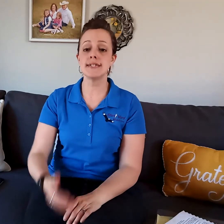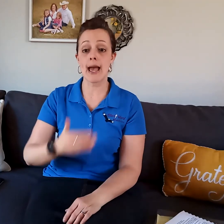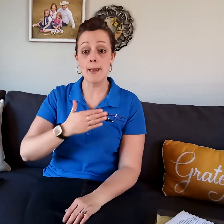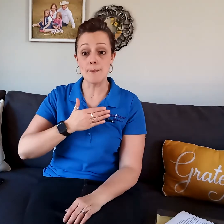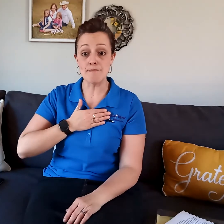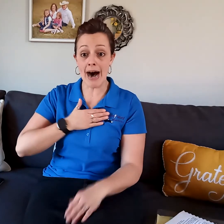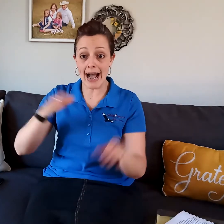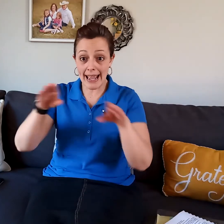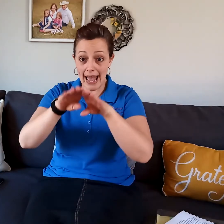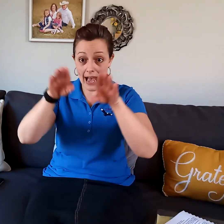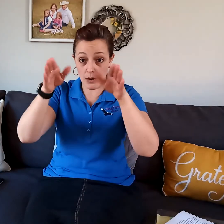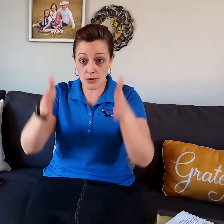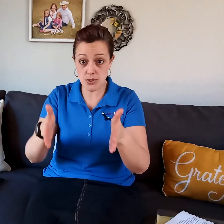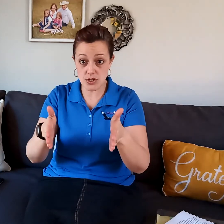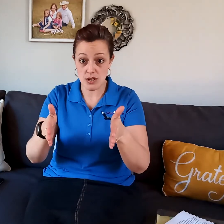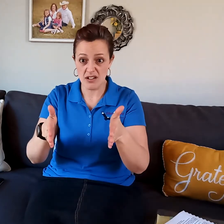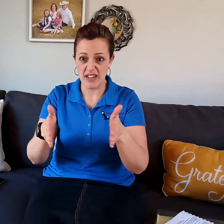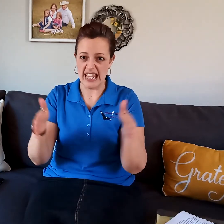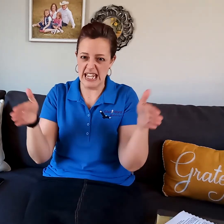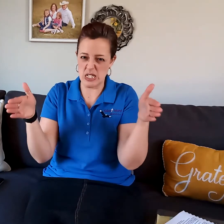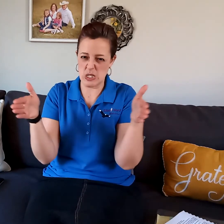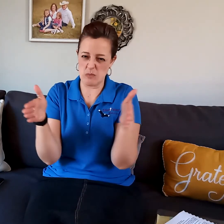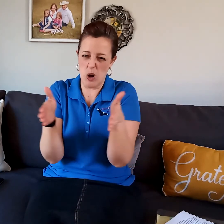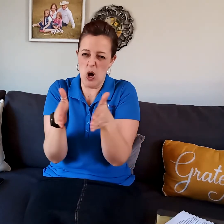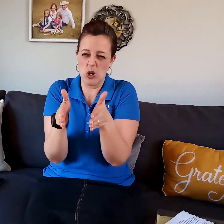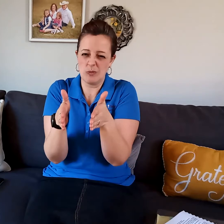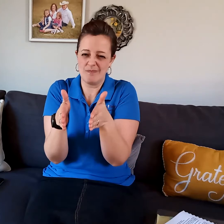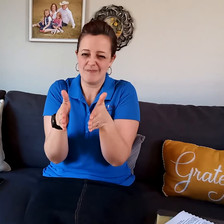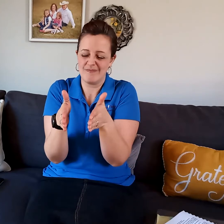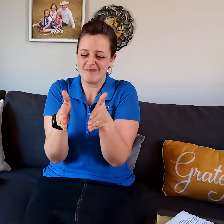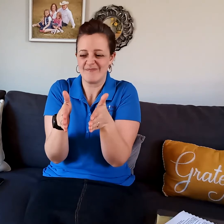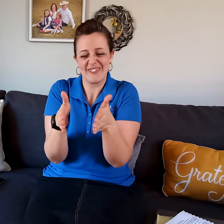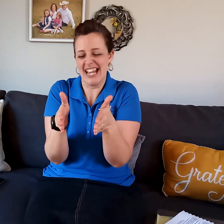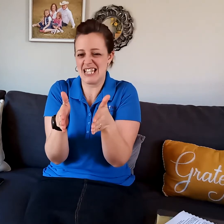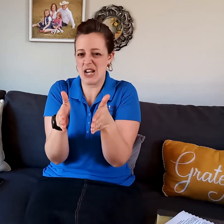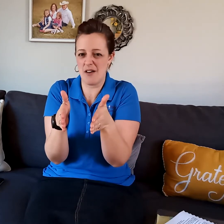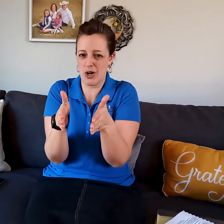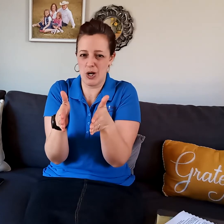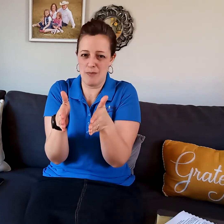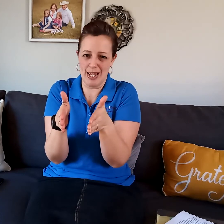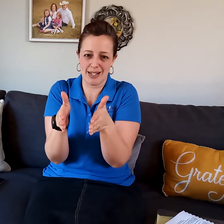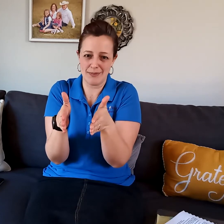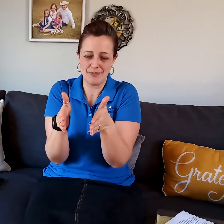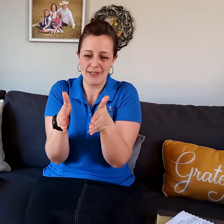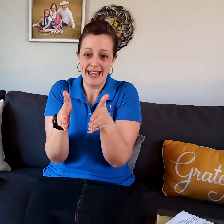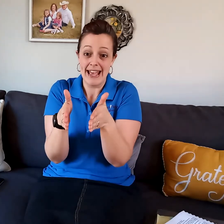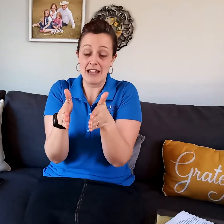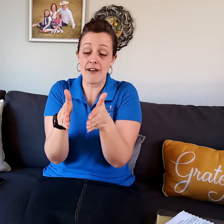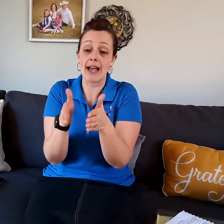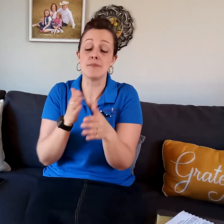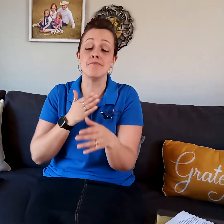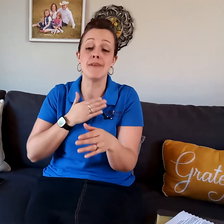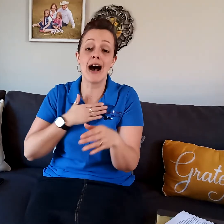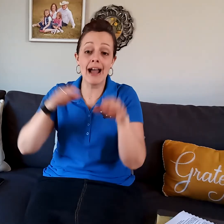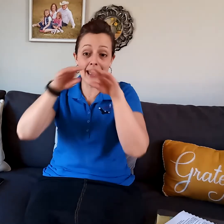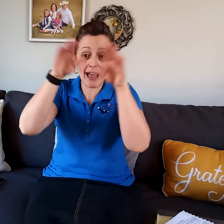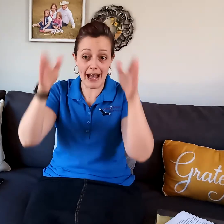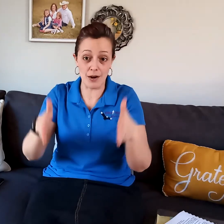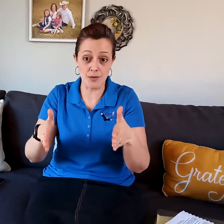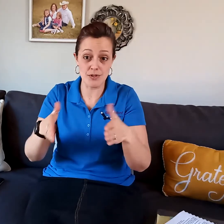say my house is small. It's not very big. In fact, my house